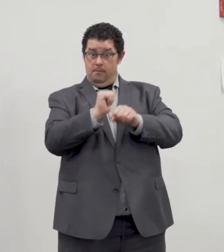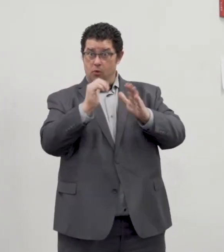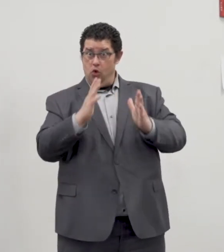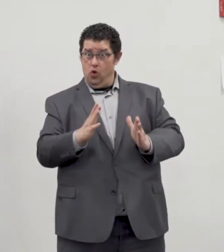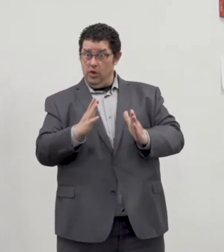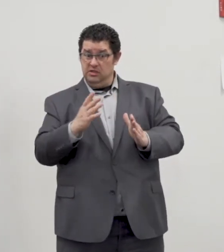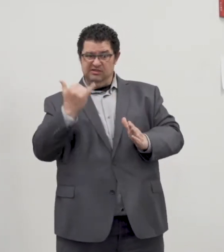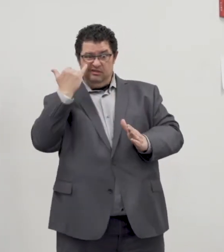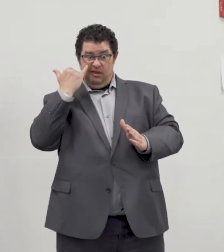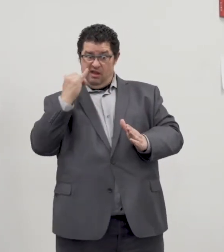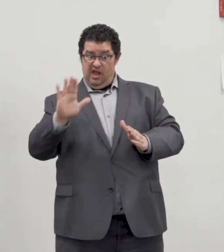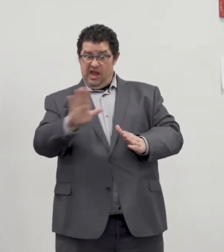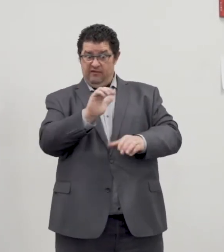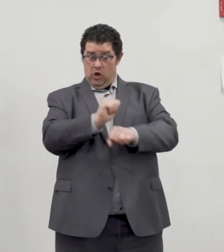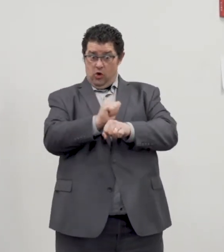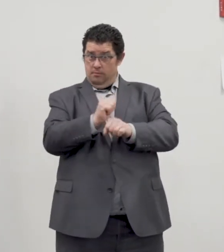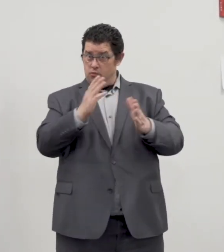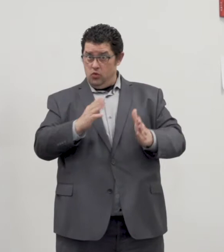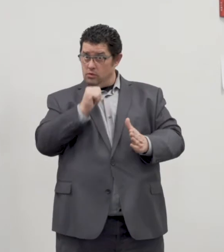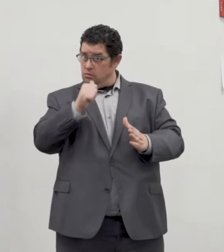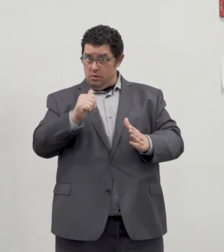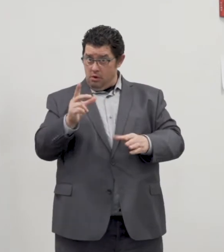much traffic.